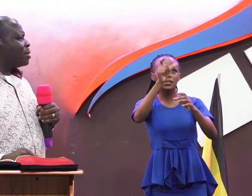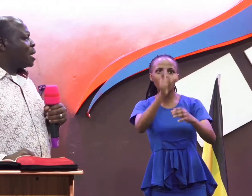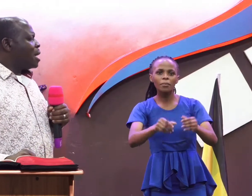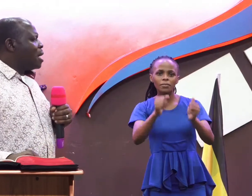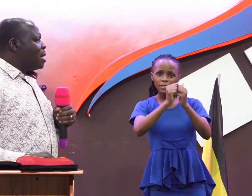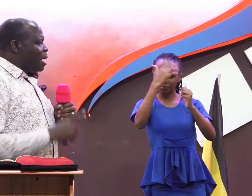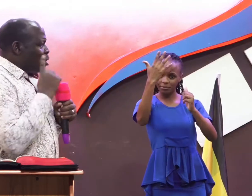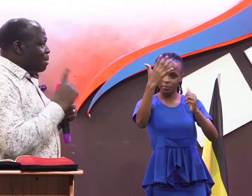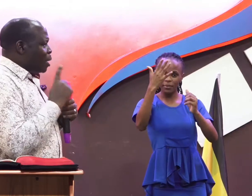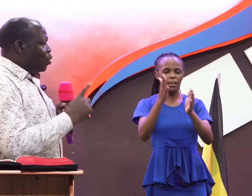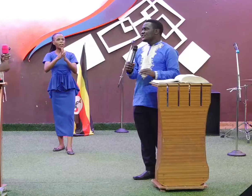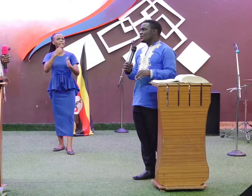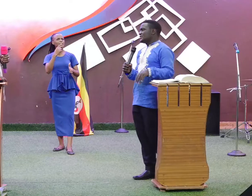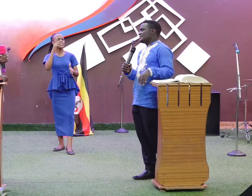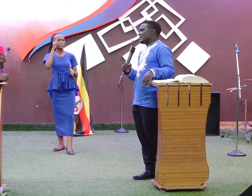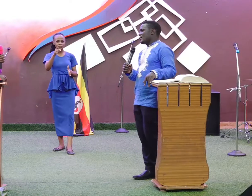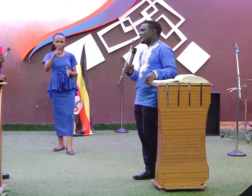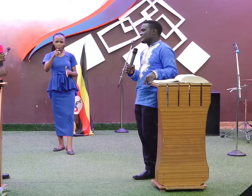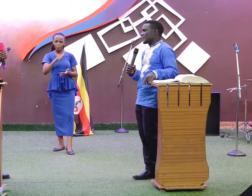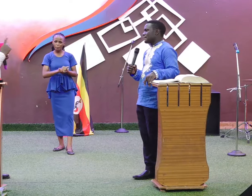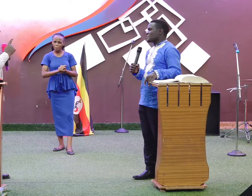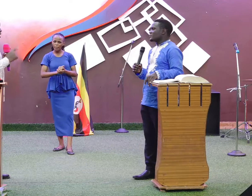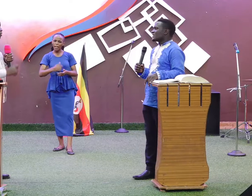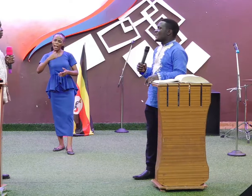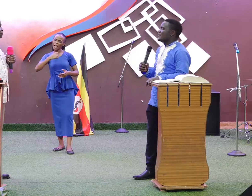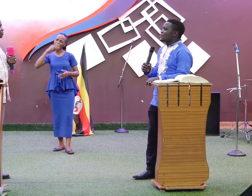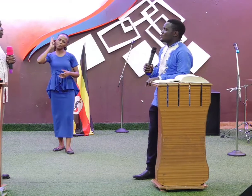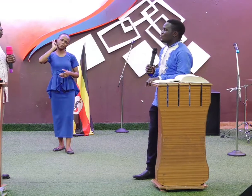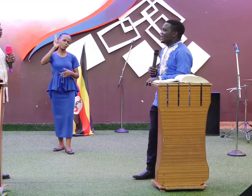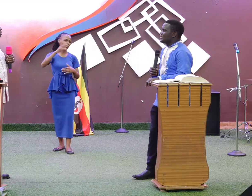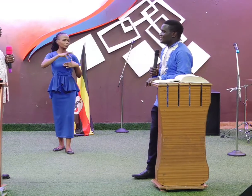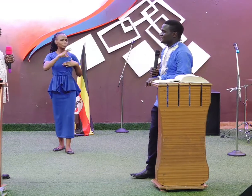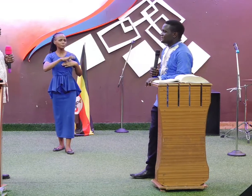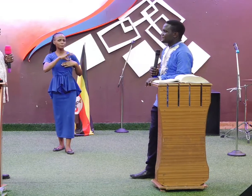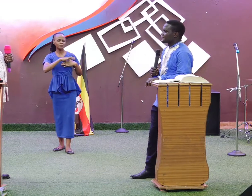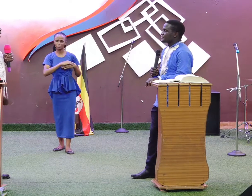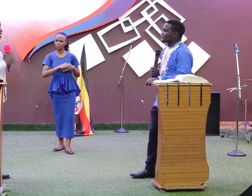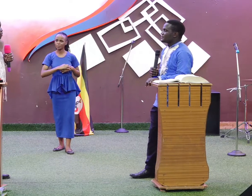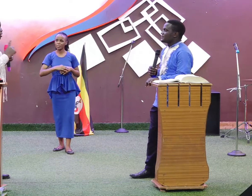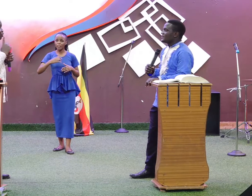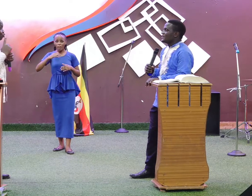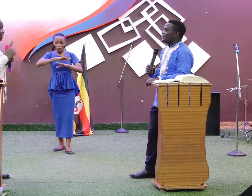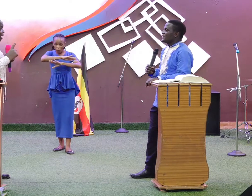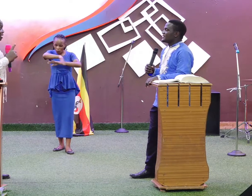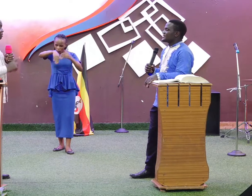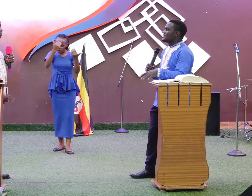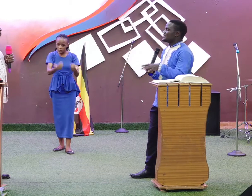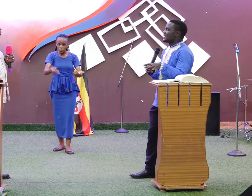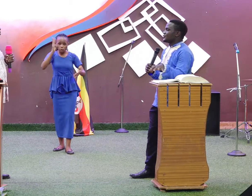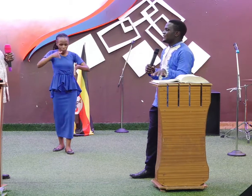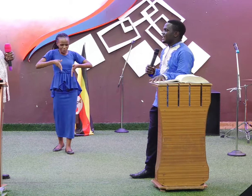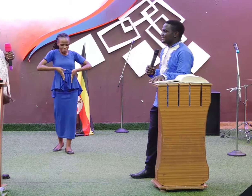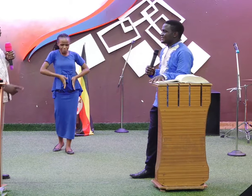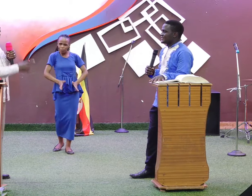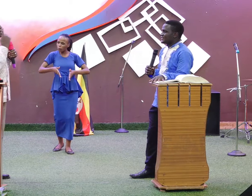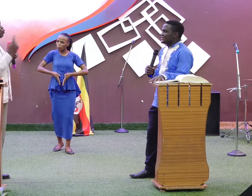In chapter 15. N'amugamba gwe. And told him Abraham. Nze mpeerayo. I am your reward. Abaana b'ogenda okuzaala. The sons that